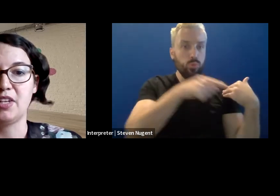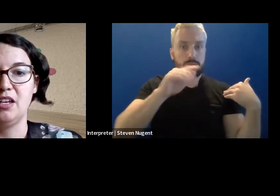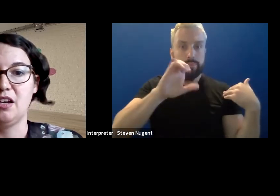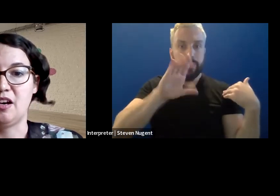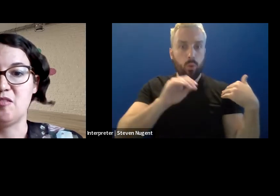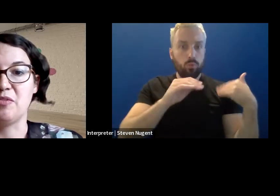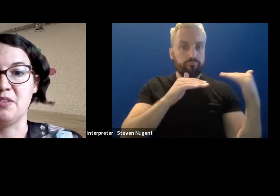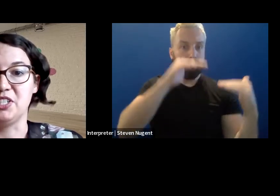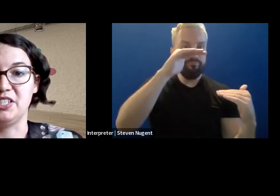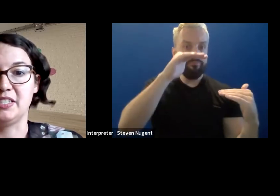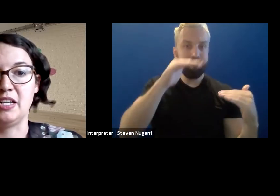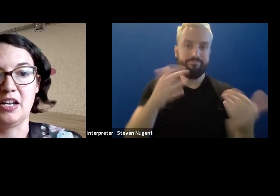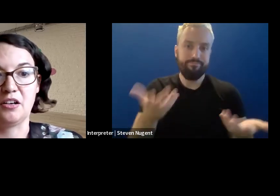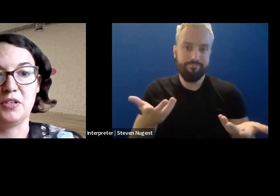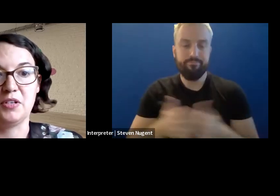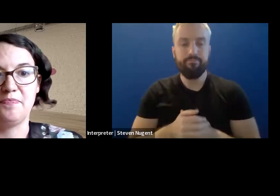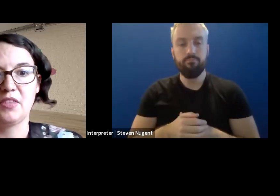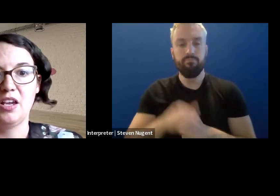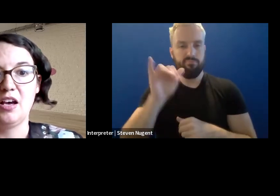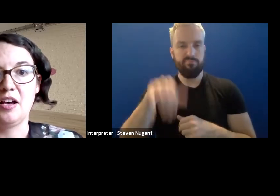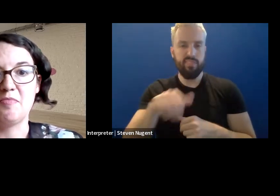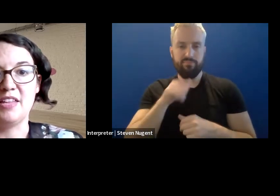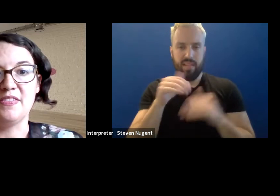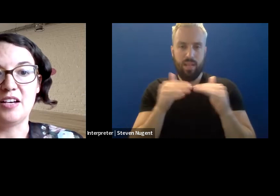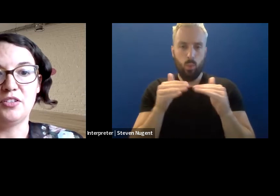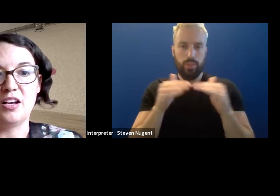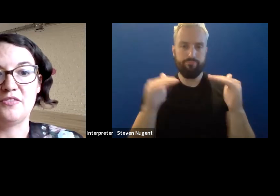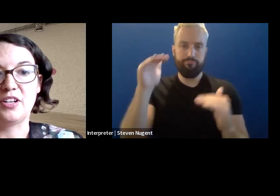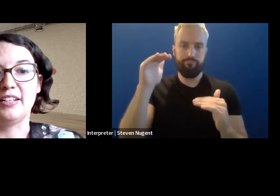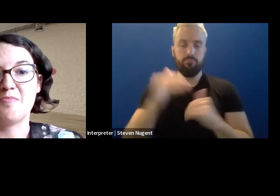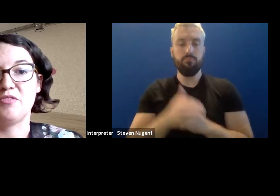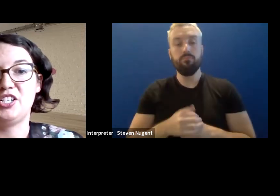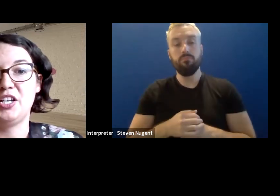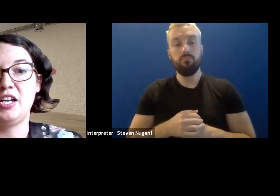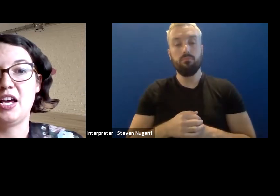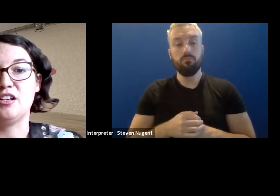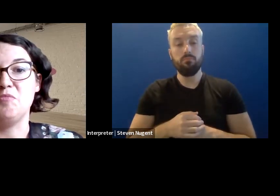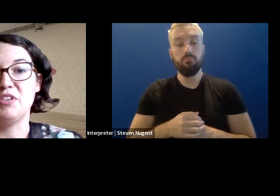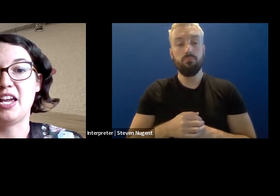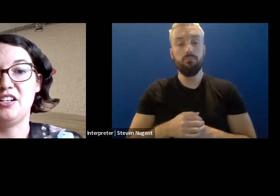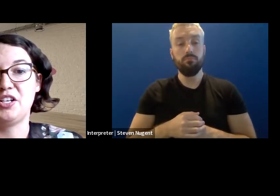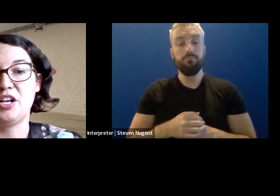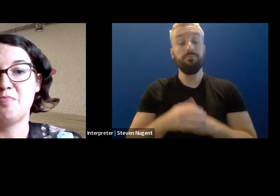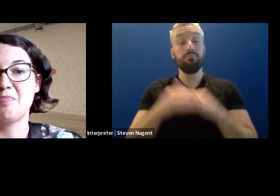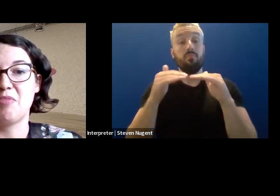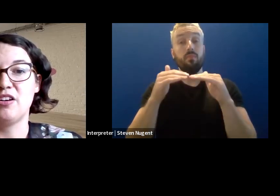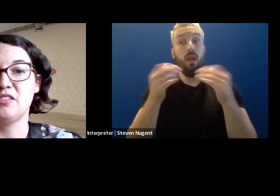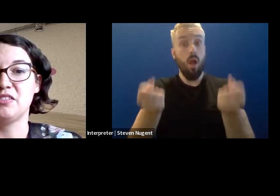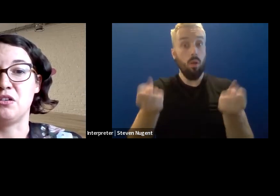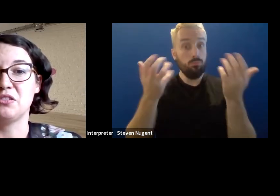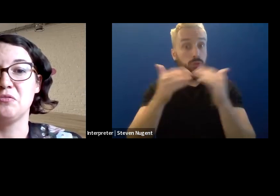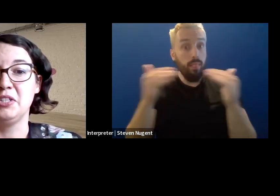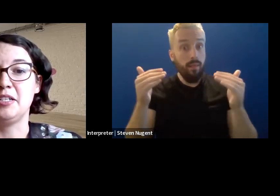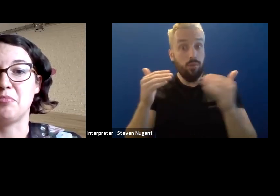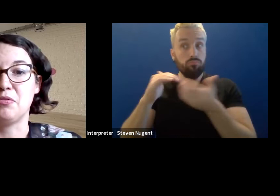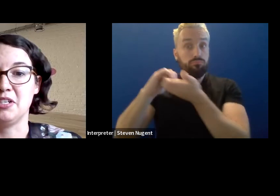way, and which is an inequity. And the level of collaboration and communication among partners